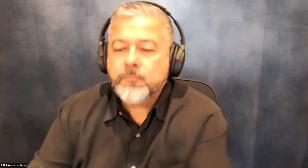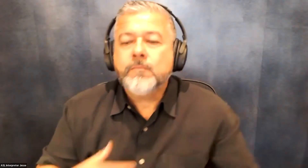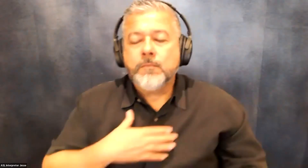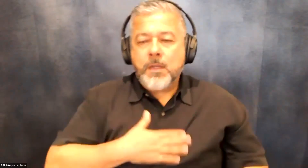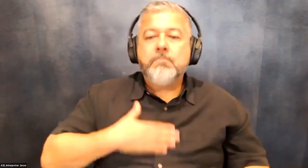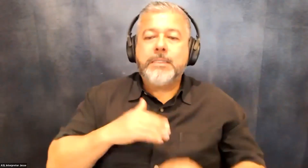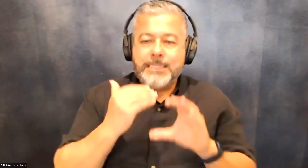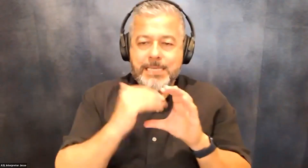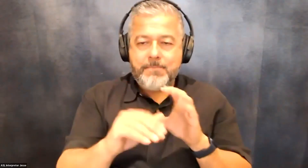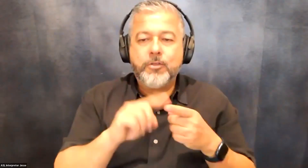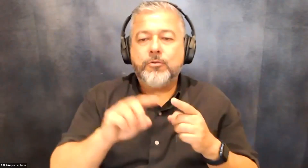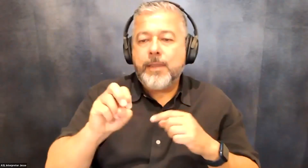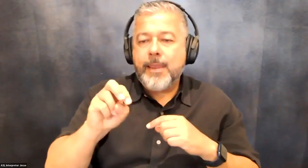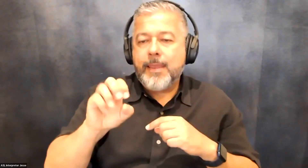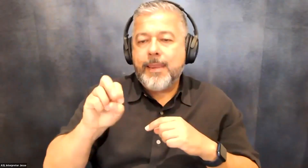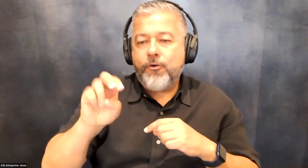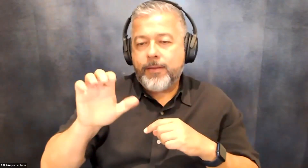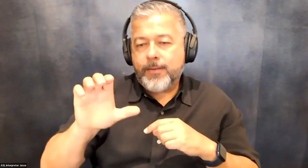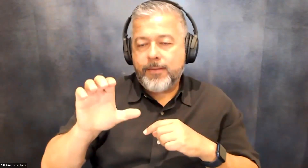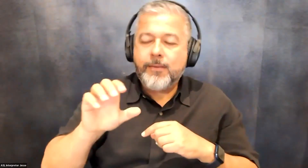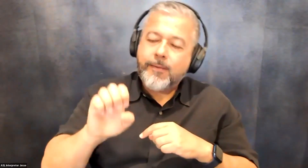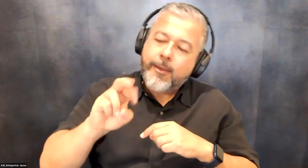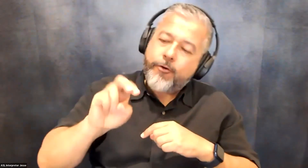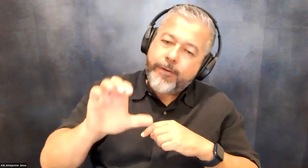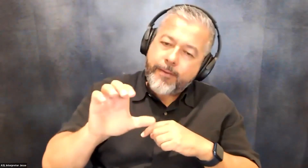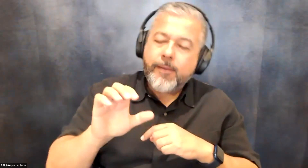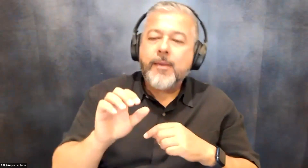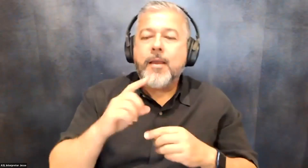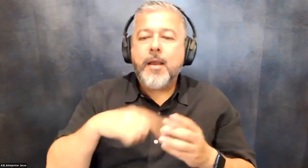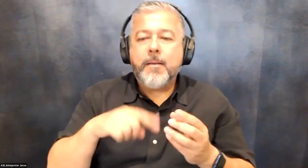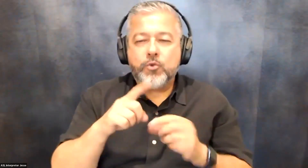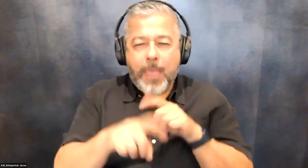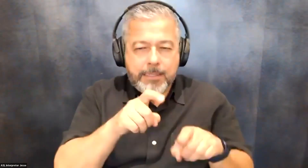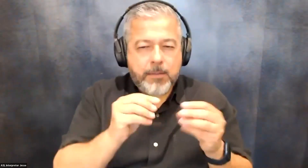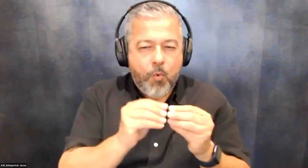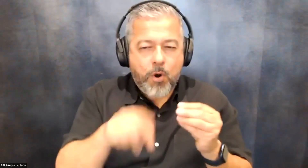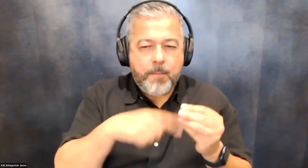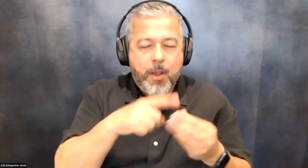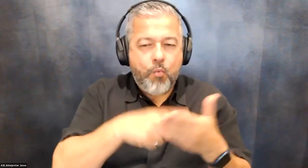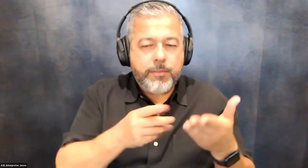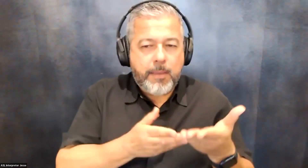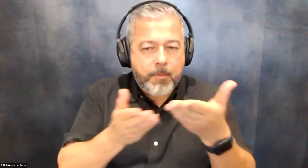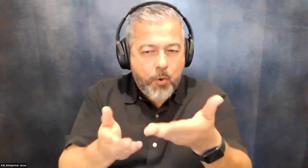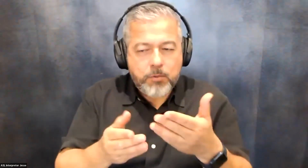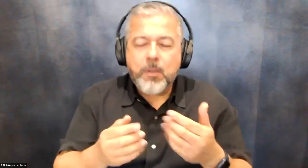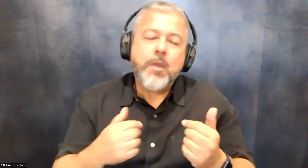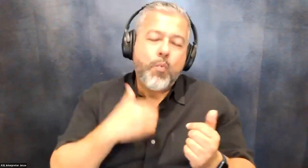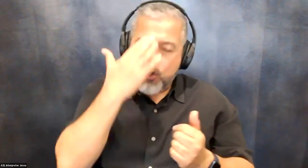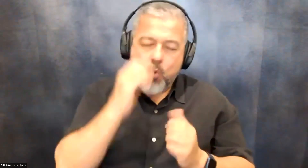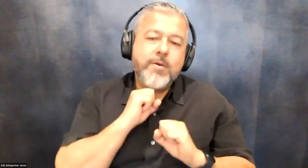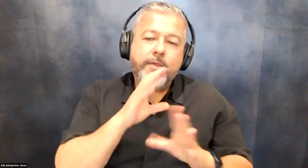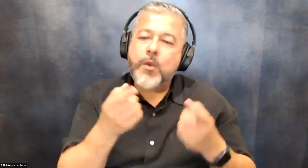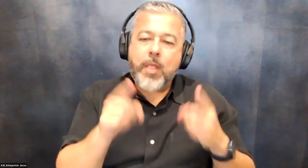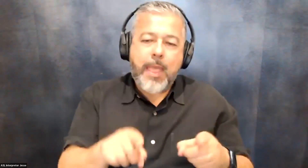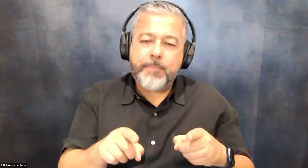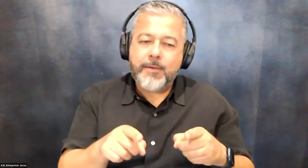to the transportation methodology that they are proposing. And I mean, we obviously know nothing's going to happen this fiscal year because the fiscal year